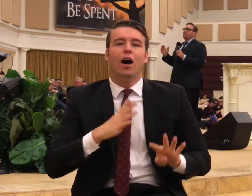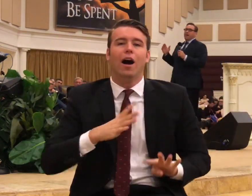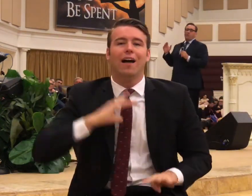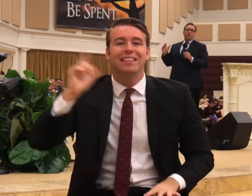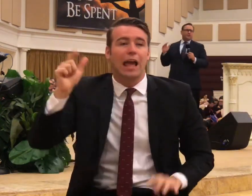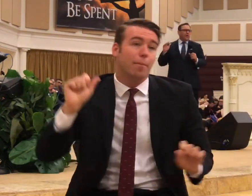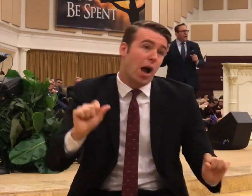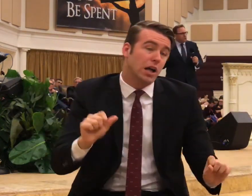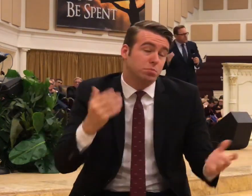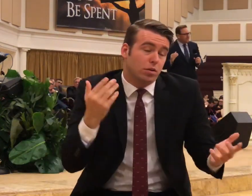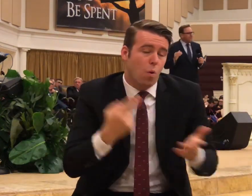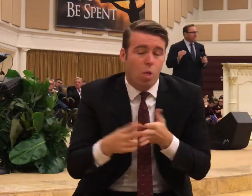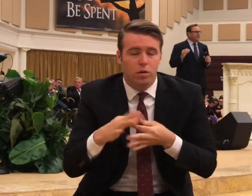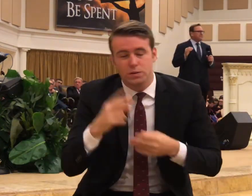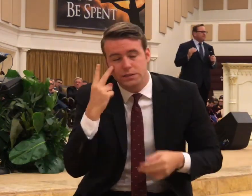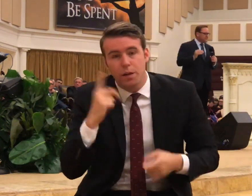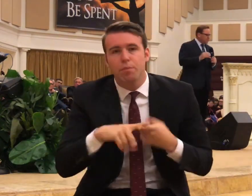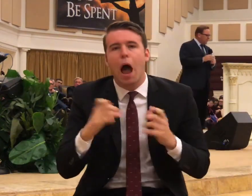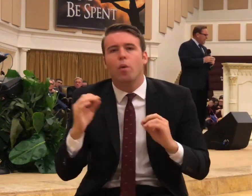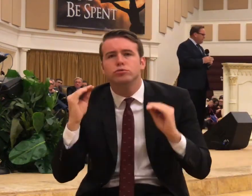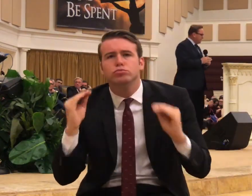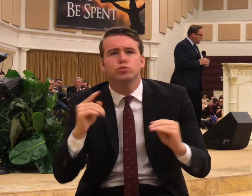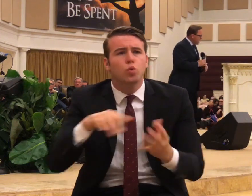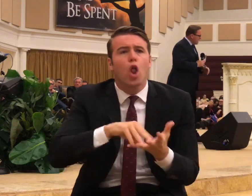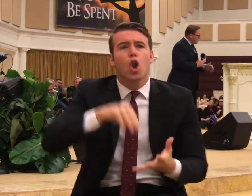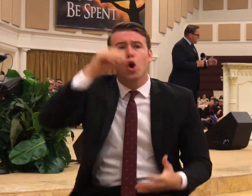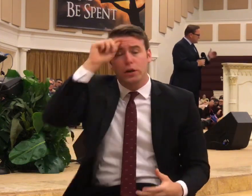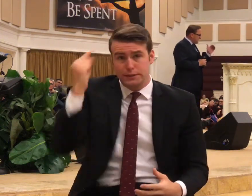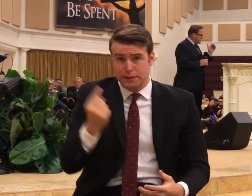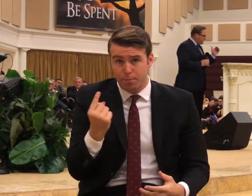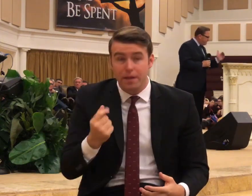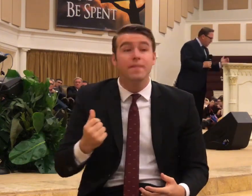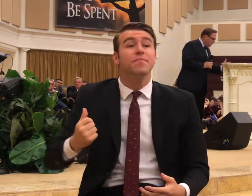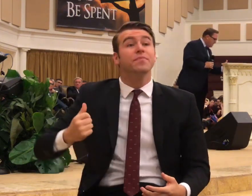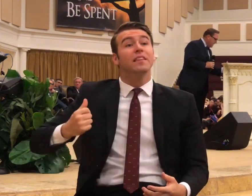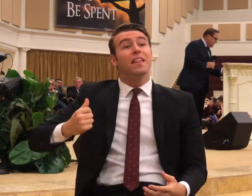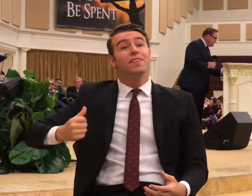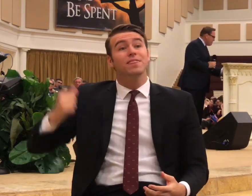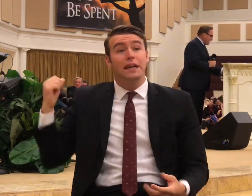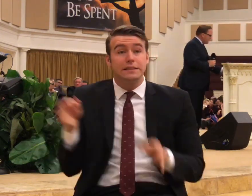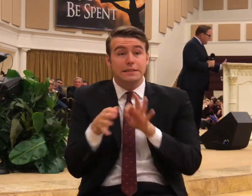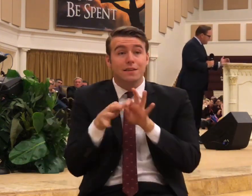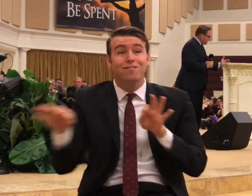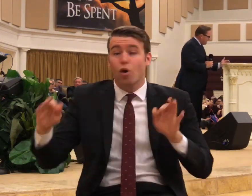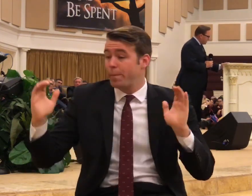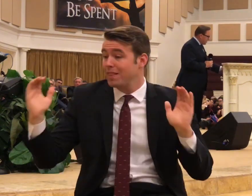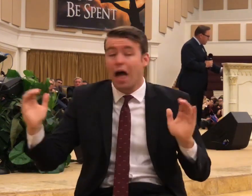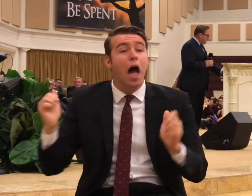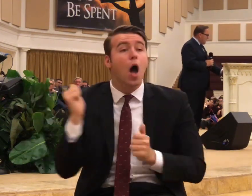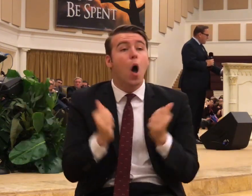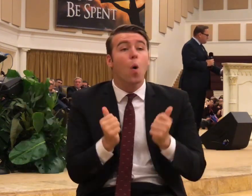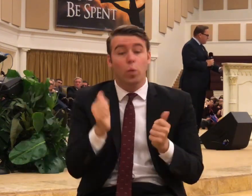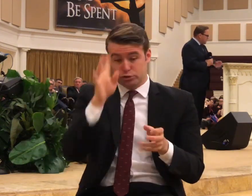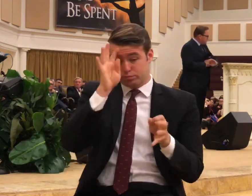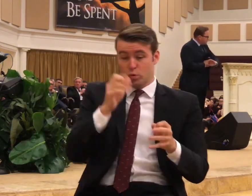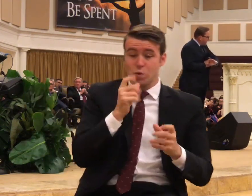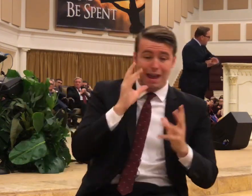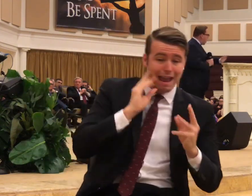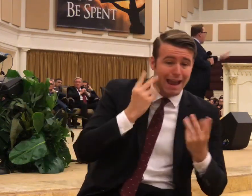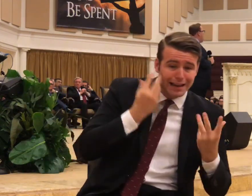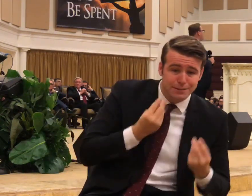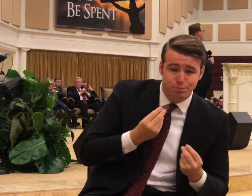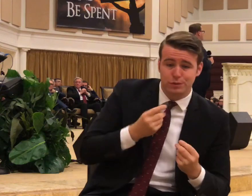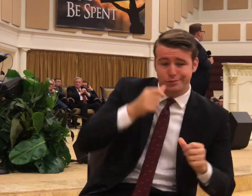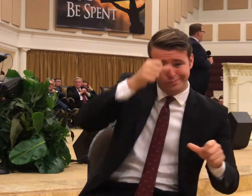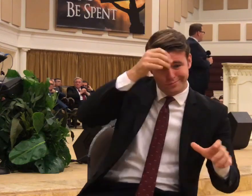that, but I want you to learn something because this is going to help you. This is the formula that has been determined by experts in